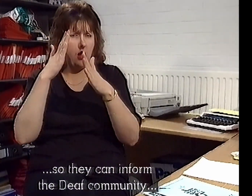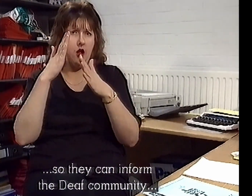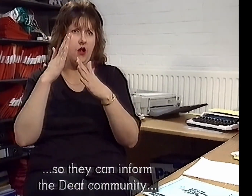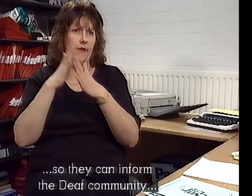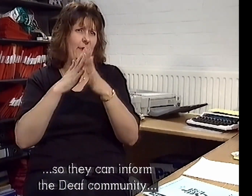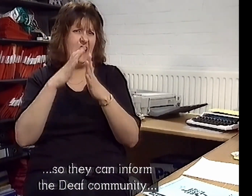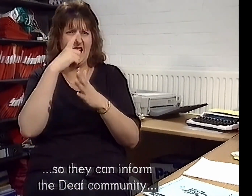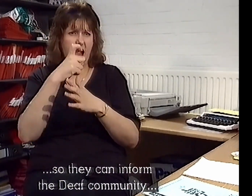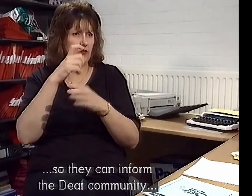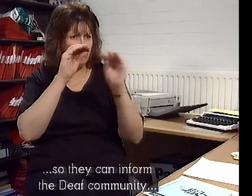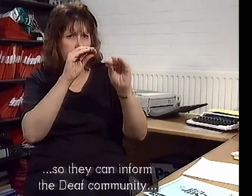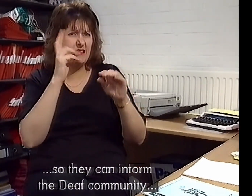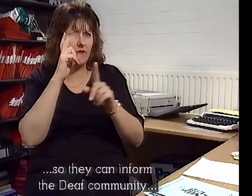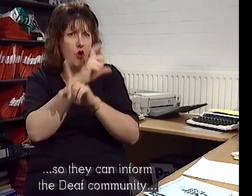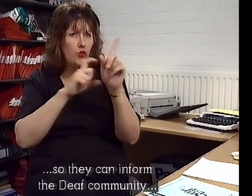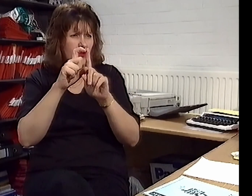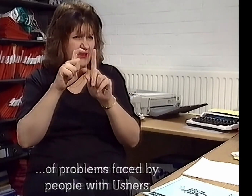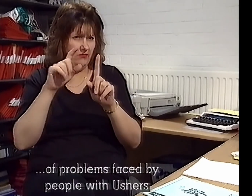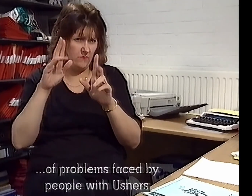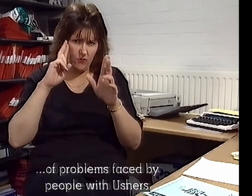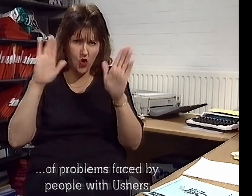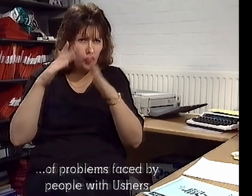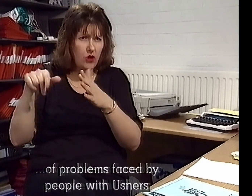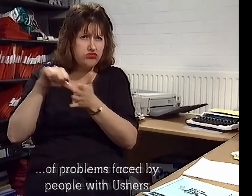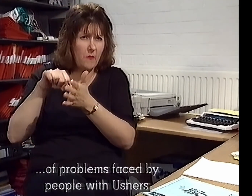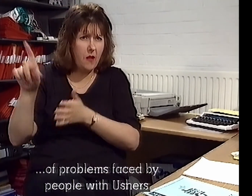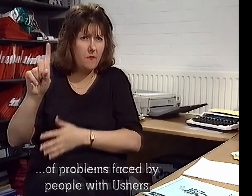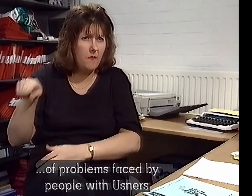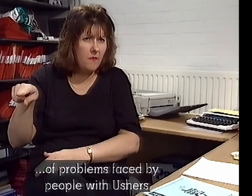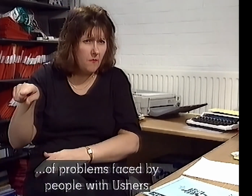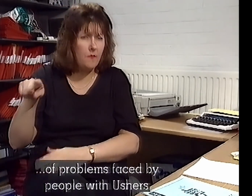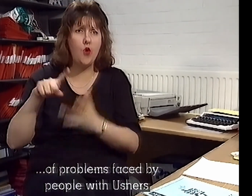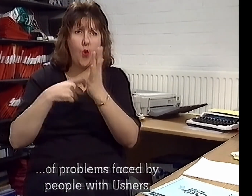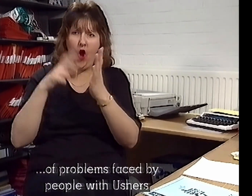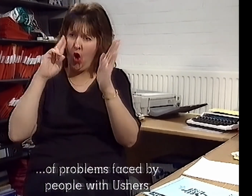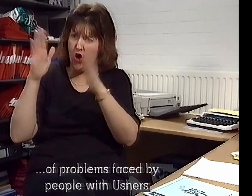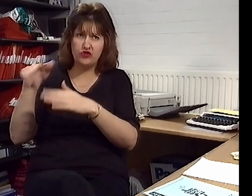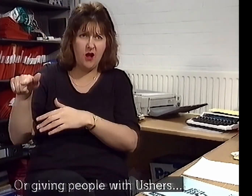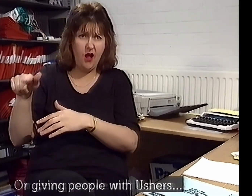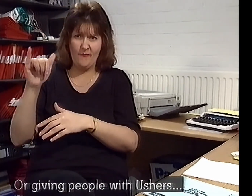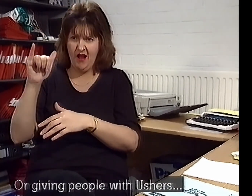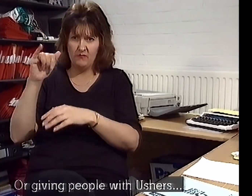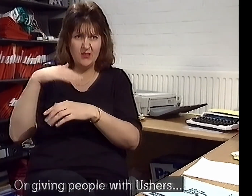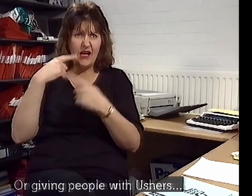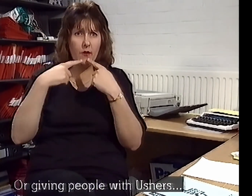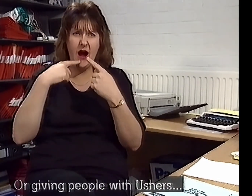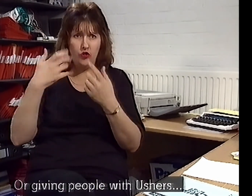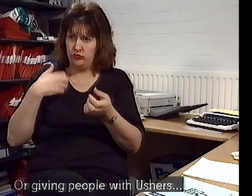out and inform the deaf community of the problems faced by people with Ushers, or giving people who have